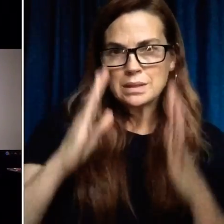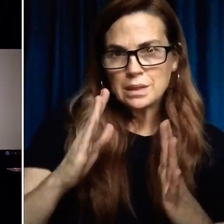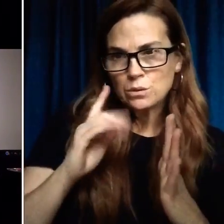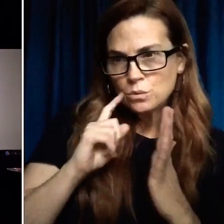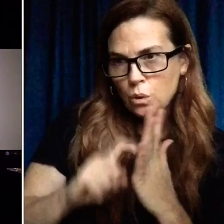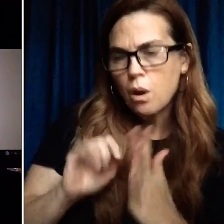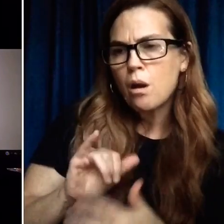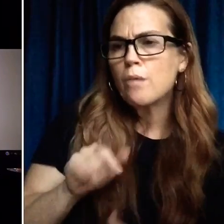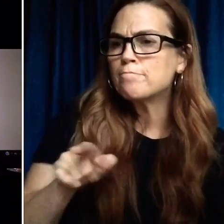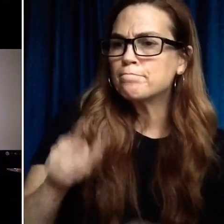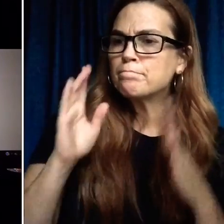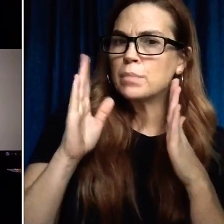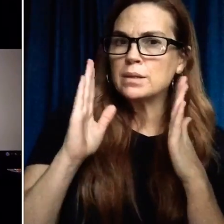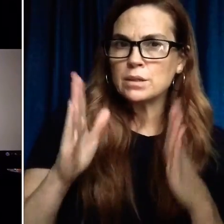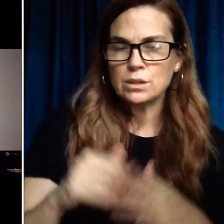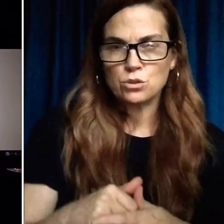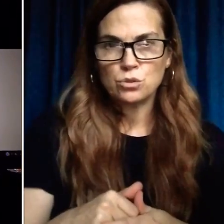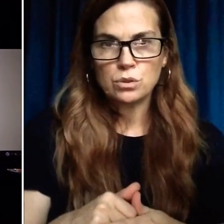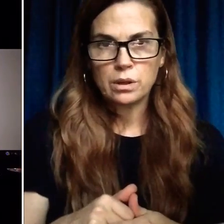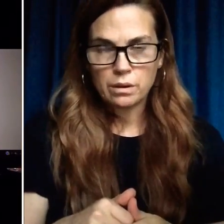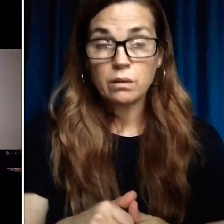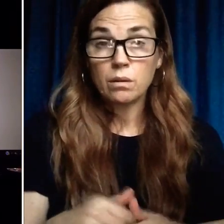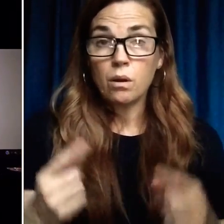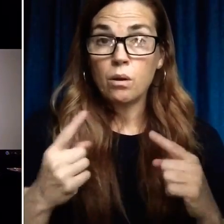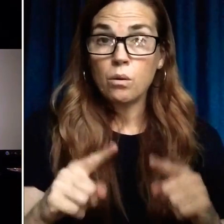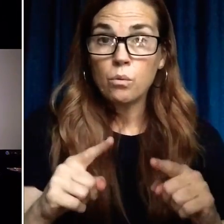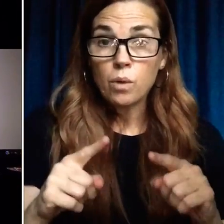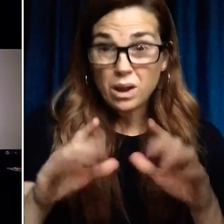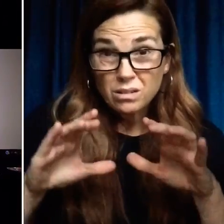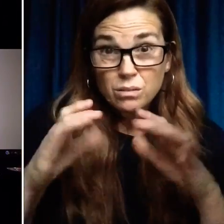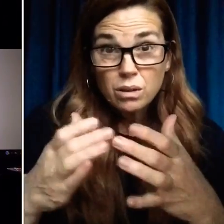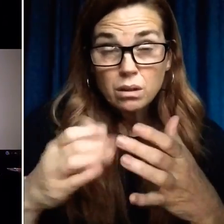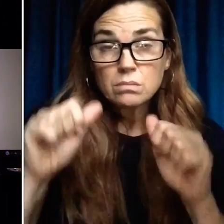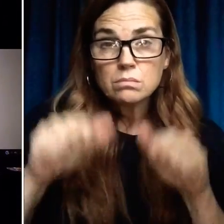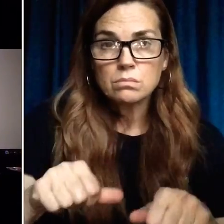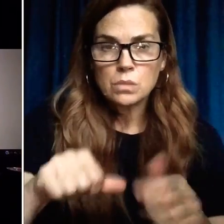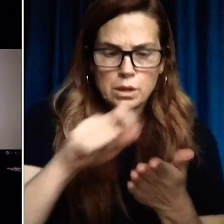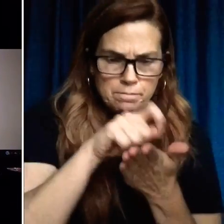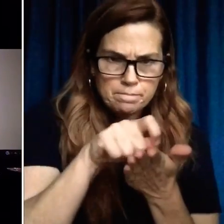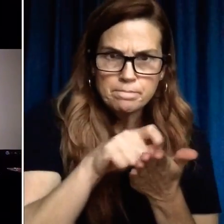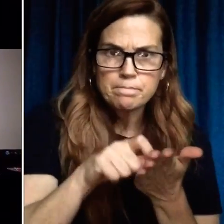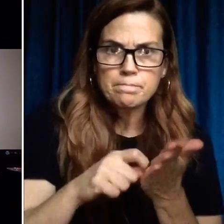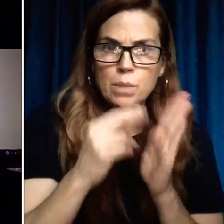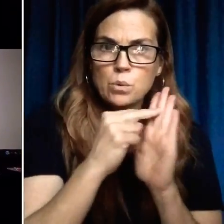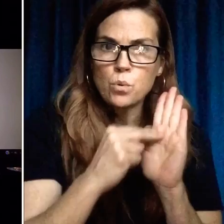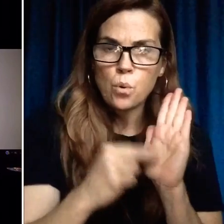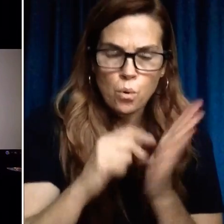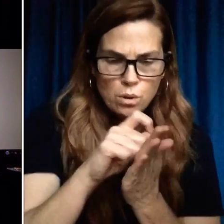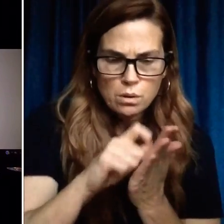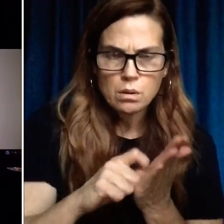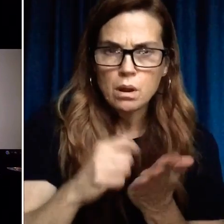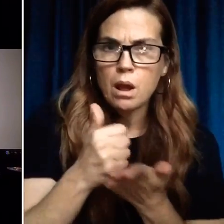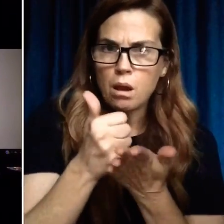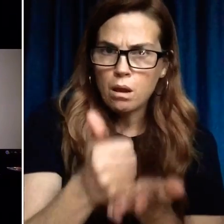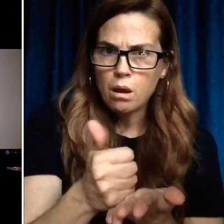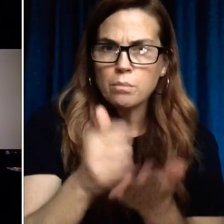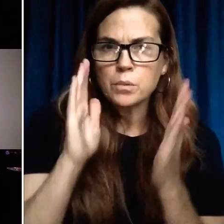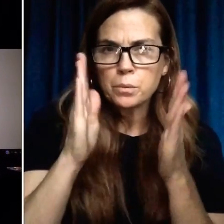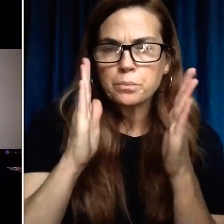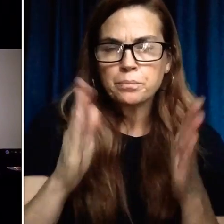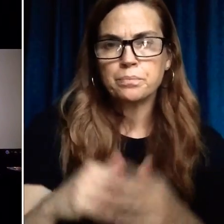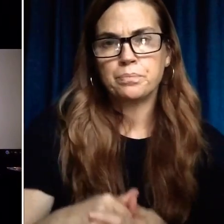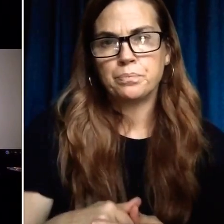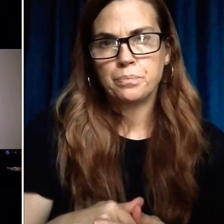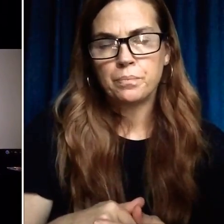will know that you are paying attention. Use a pen and a paper to take notes. This will push you to listen closely.